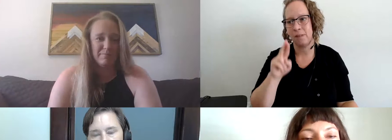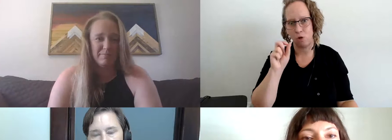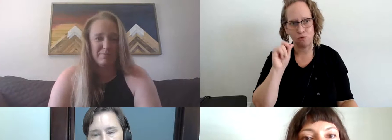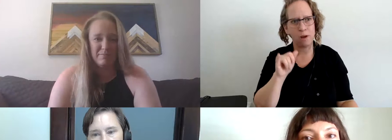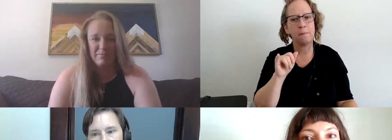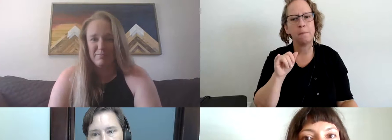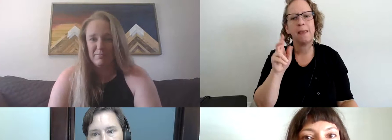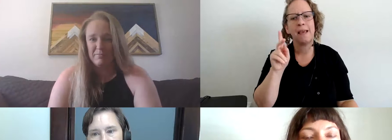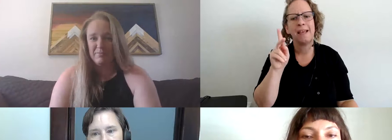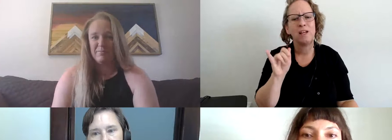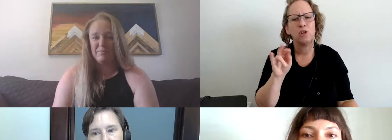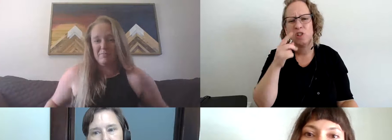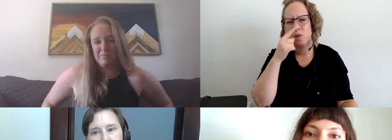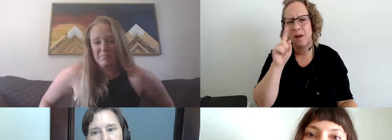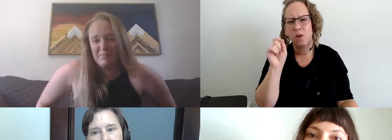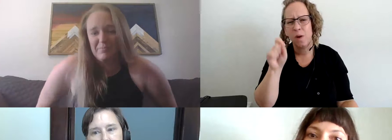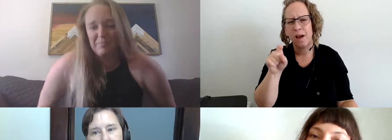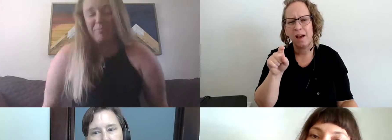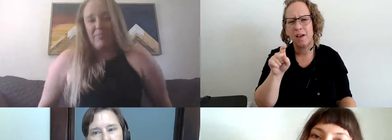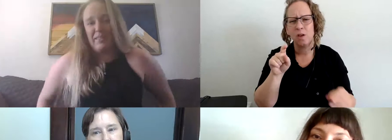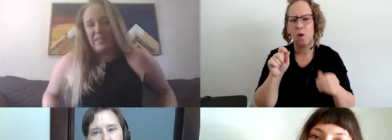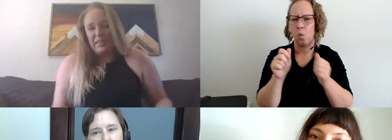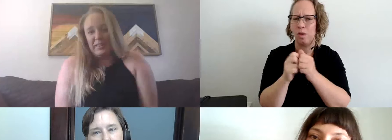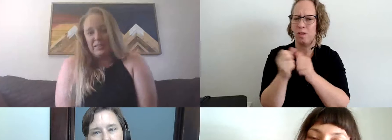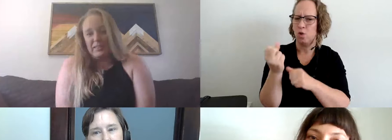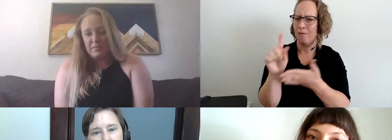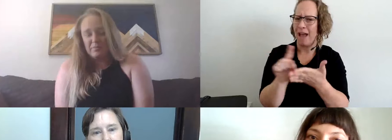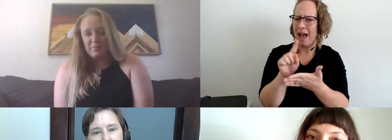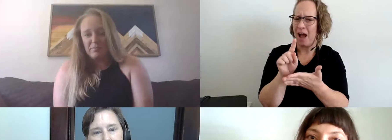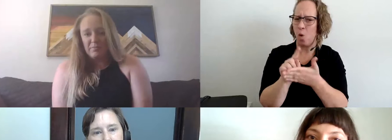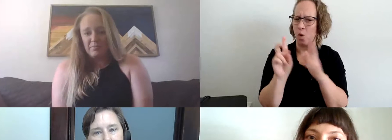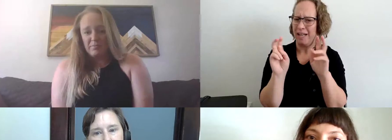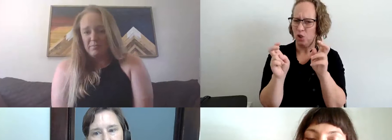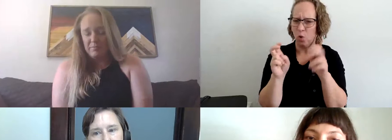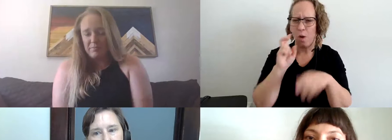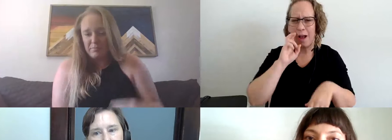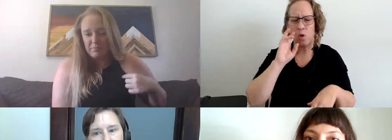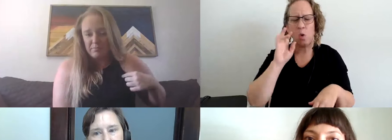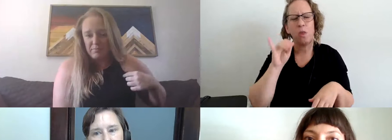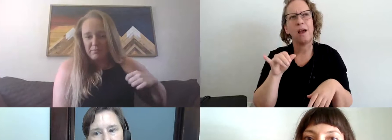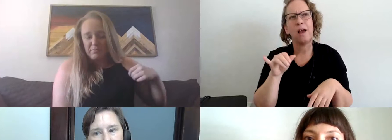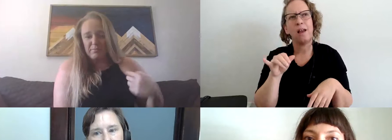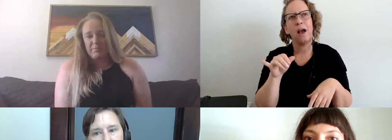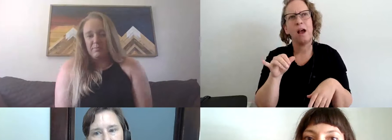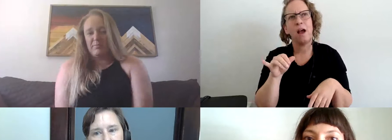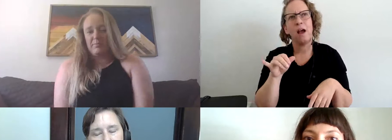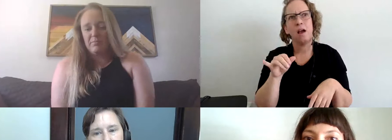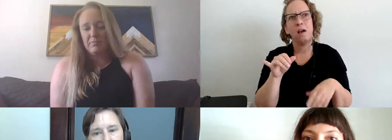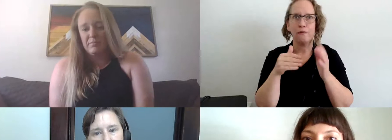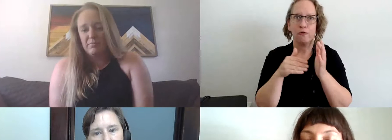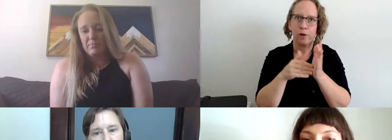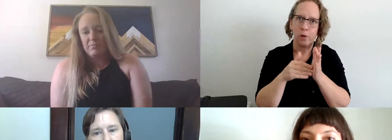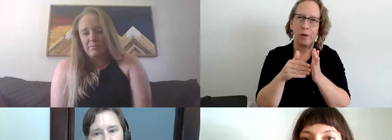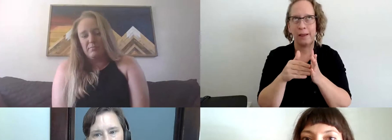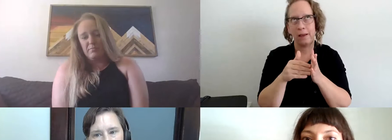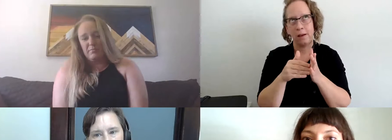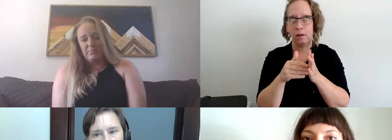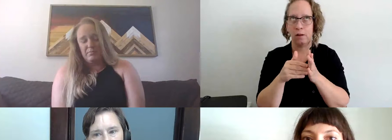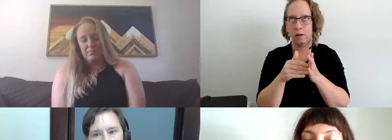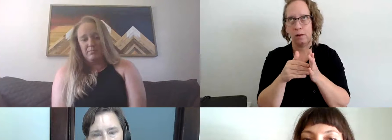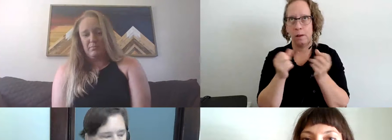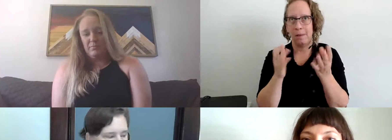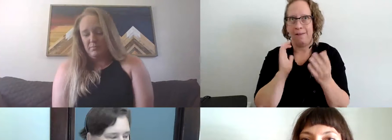Kirsten, I wanted to ask a question relative to the 12-hour issue. Now, I know that is quite frequently in